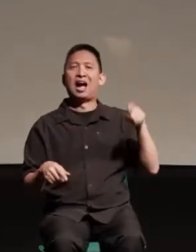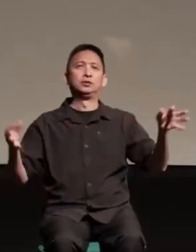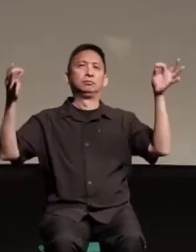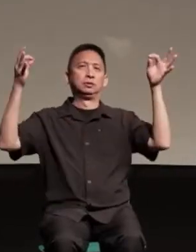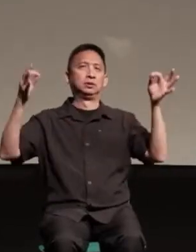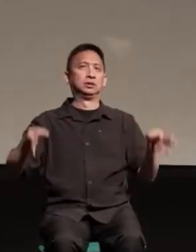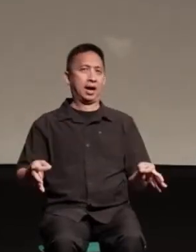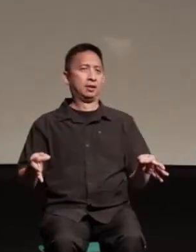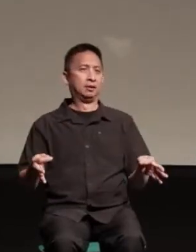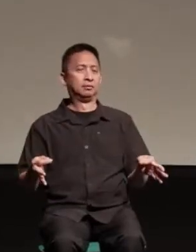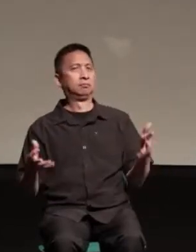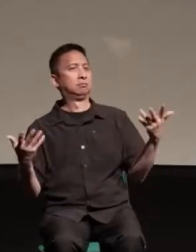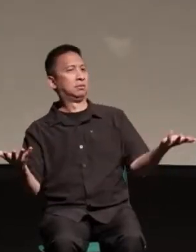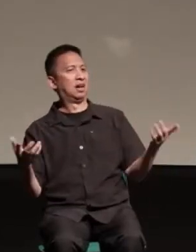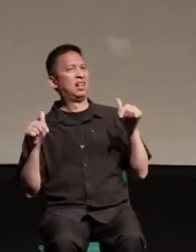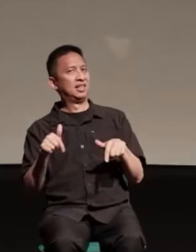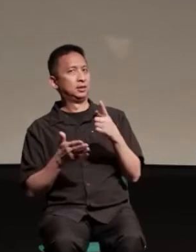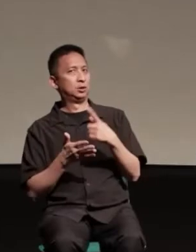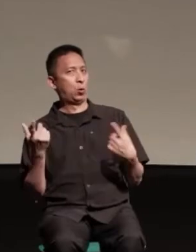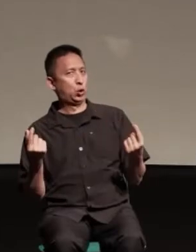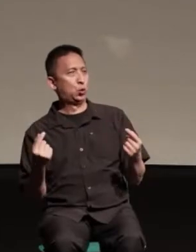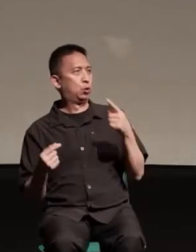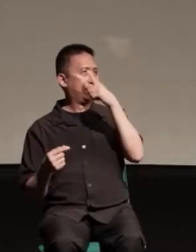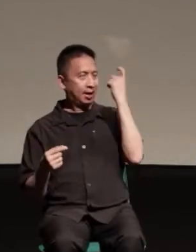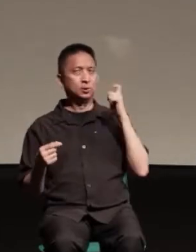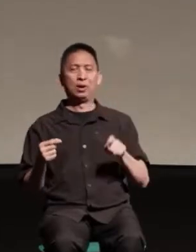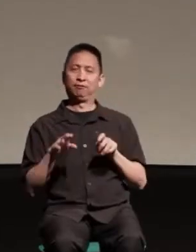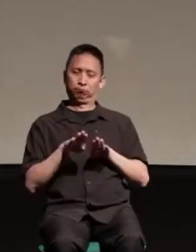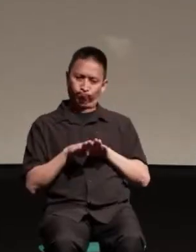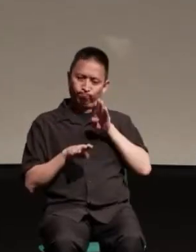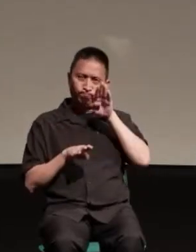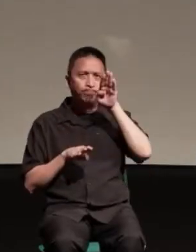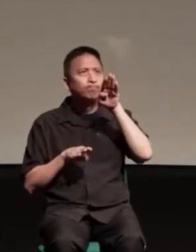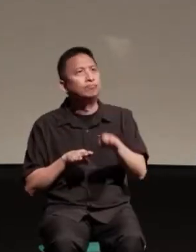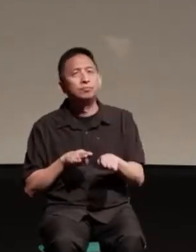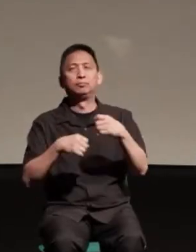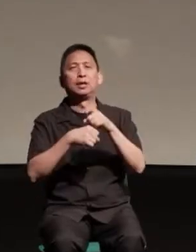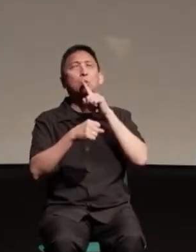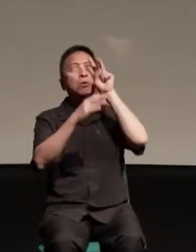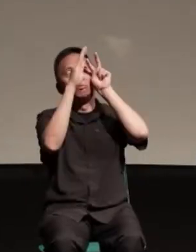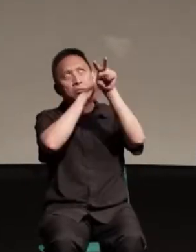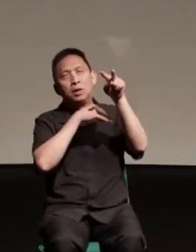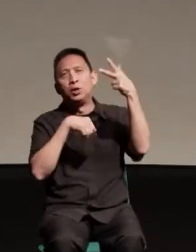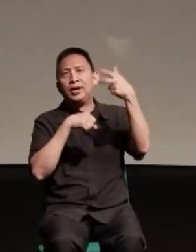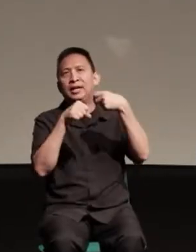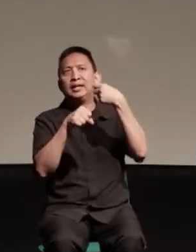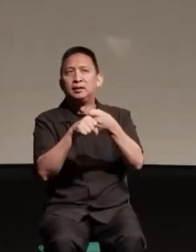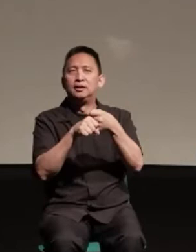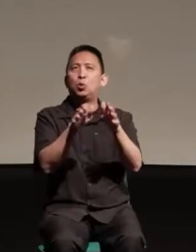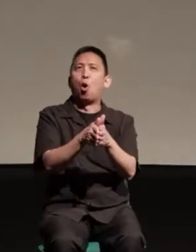Paula, to say, this is what we're going to do because we have to take this first step to assure that 3 years from now, we have more space.